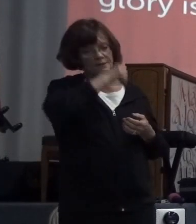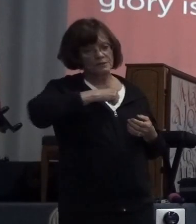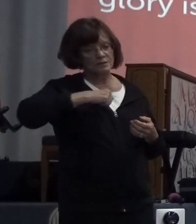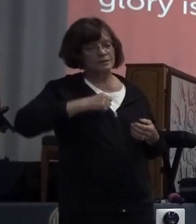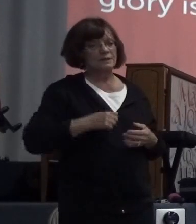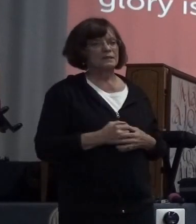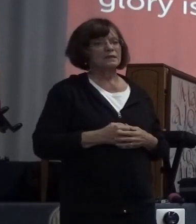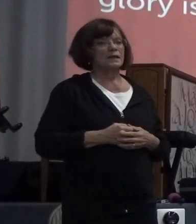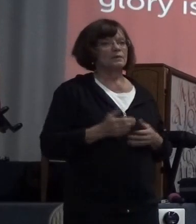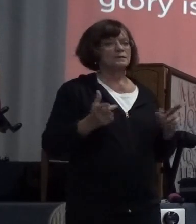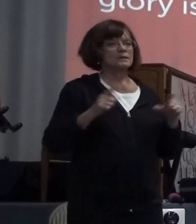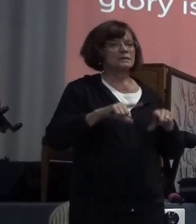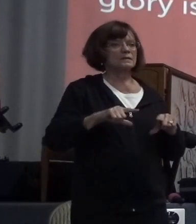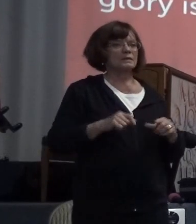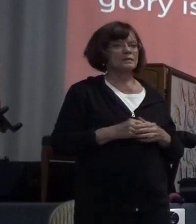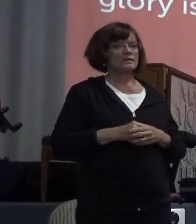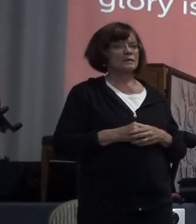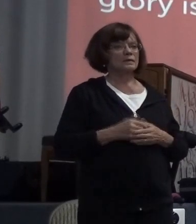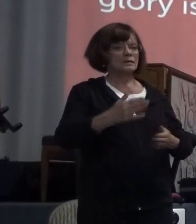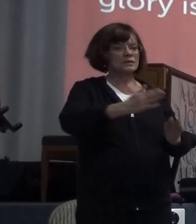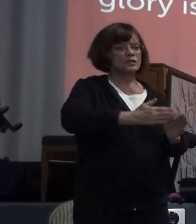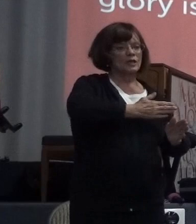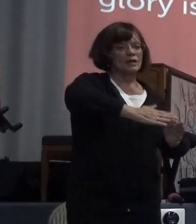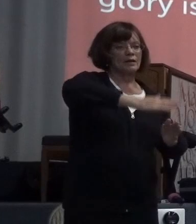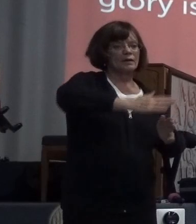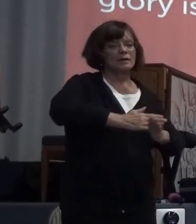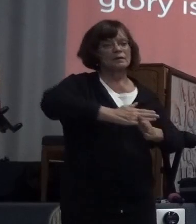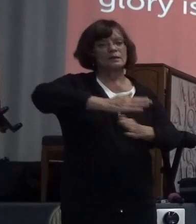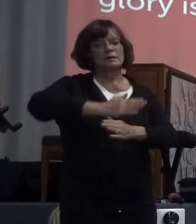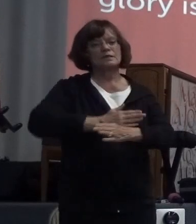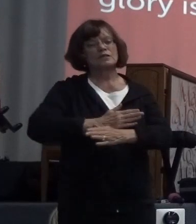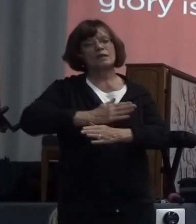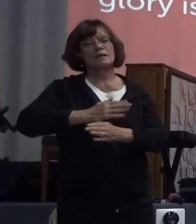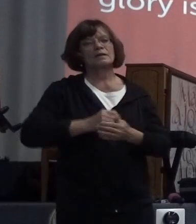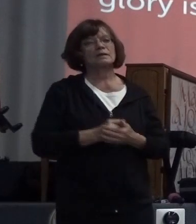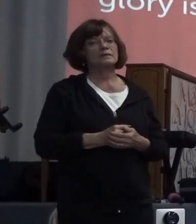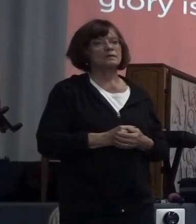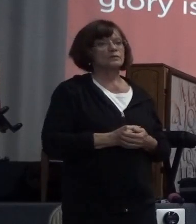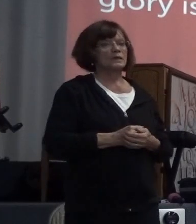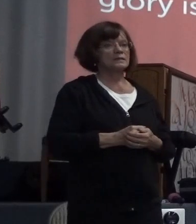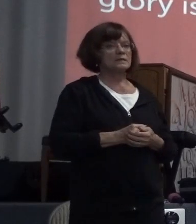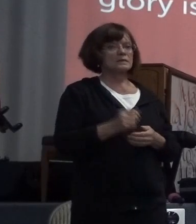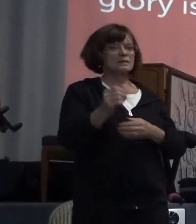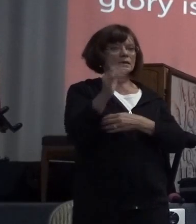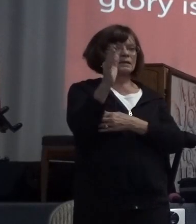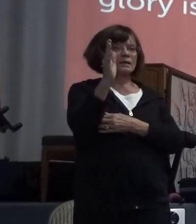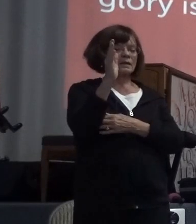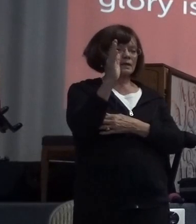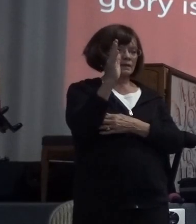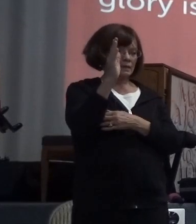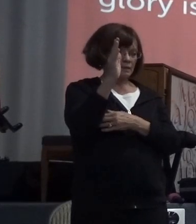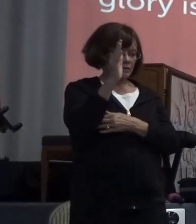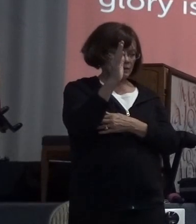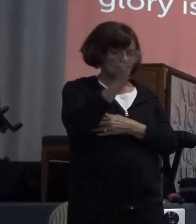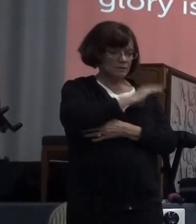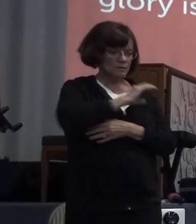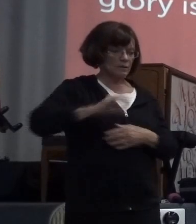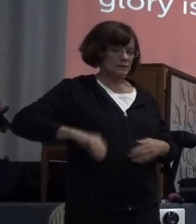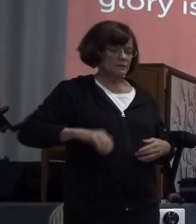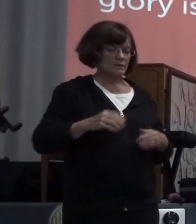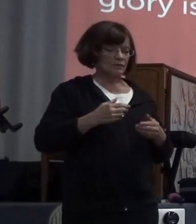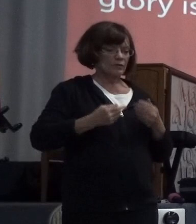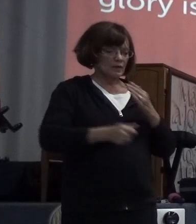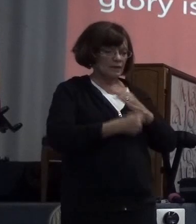But rejoice insofar as to share in Christ's suffering, that you may also rejoice and be glad when his glory is